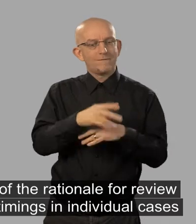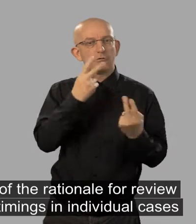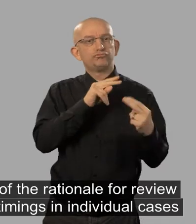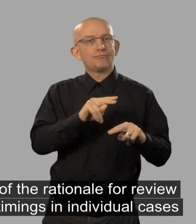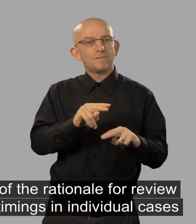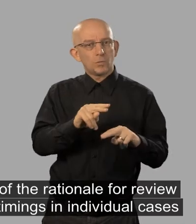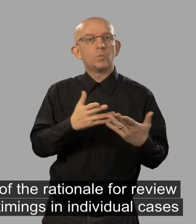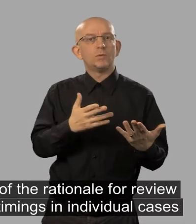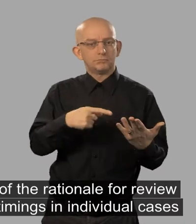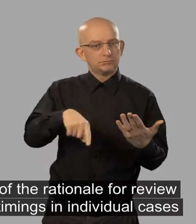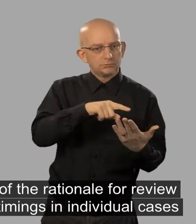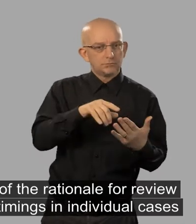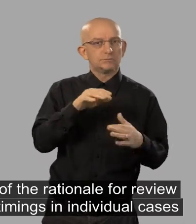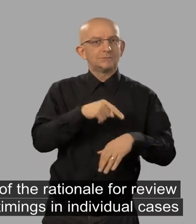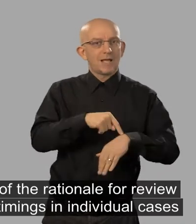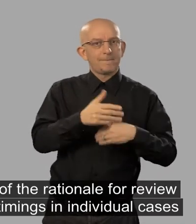in individual cases,